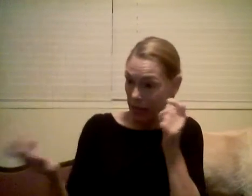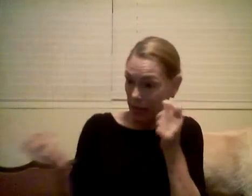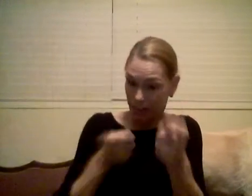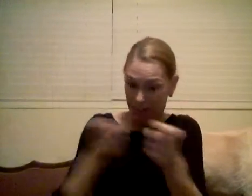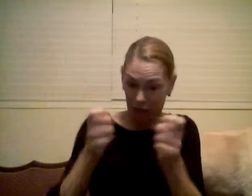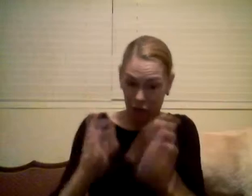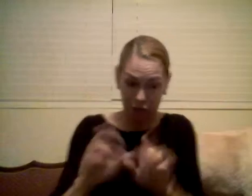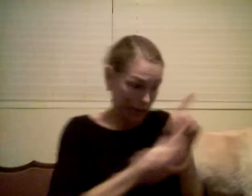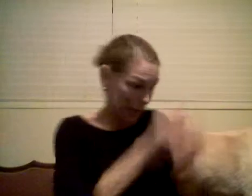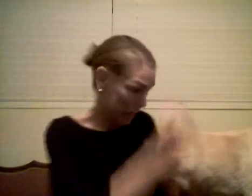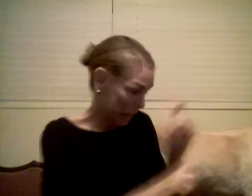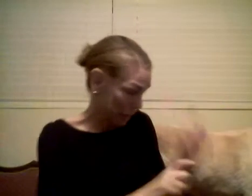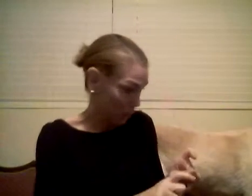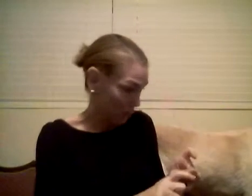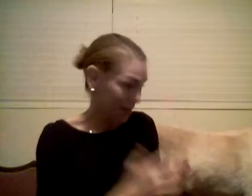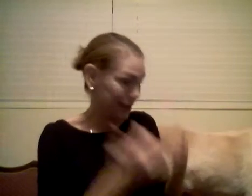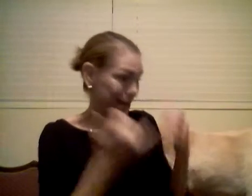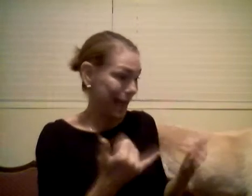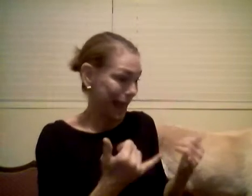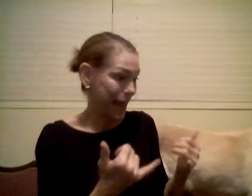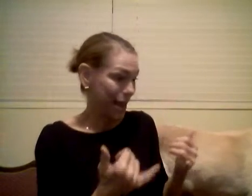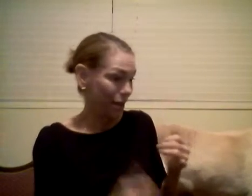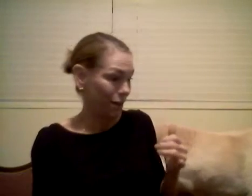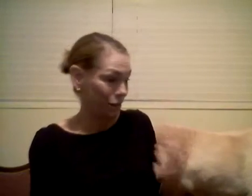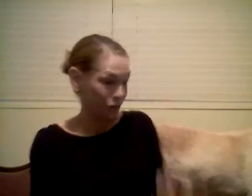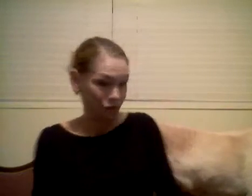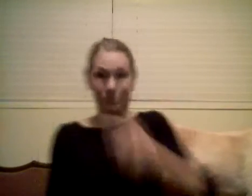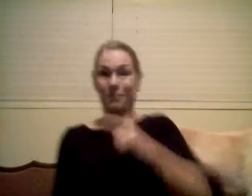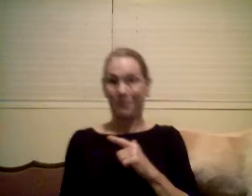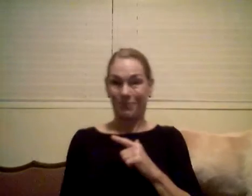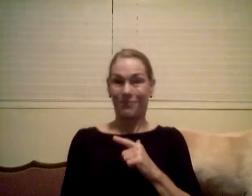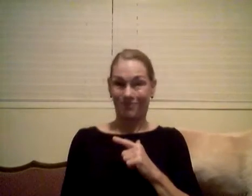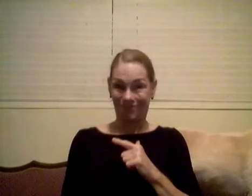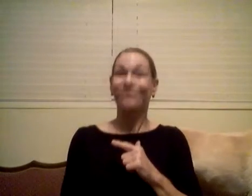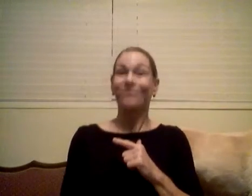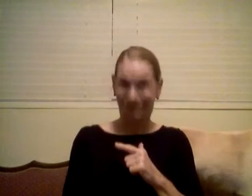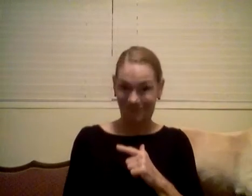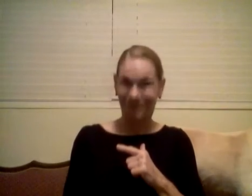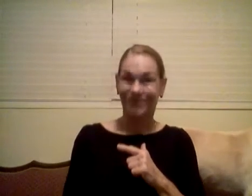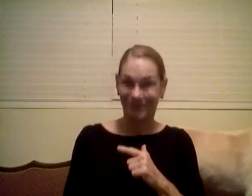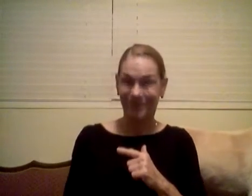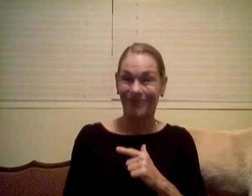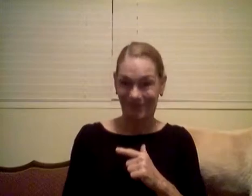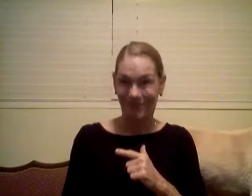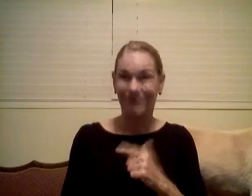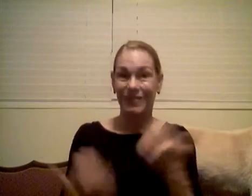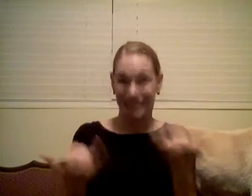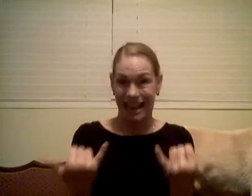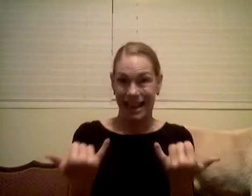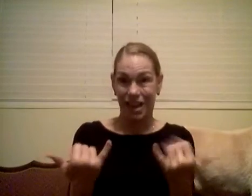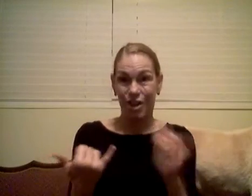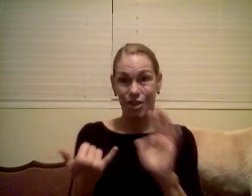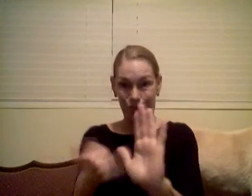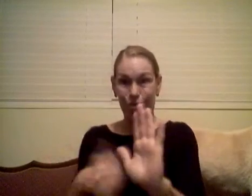you questions, they're going to give you a chance to ask them questions. This is your chance, much like that informational